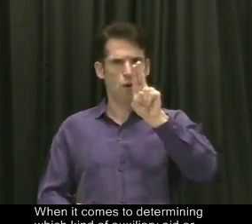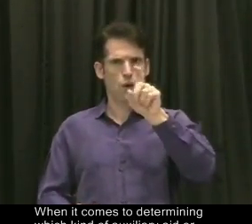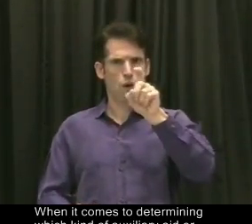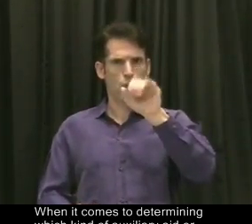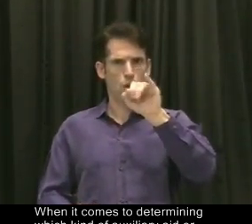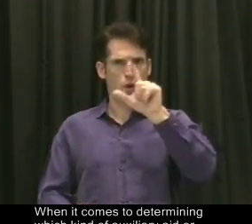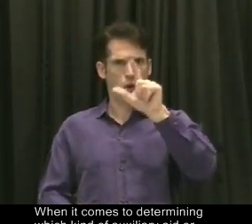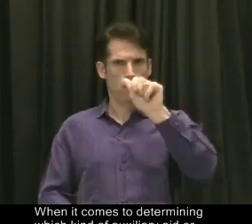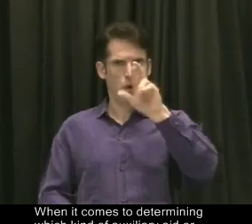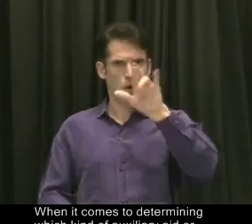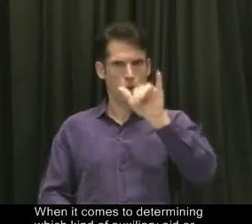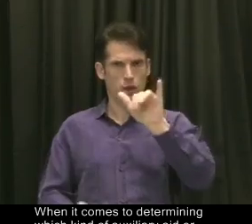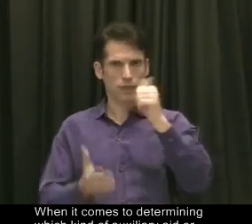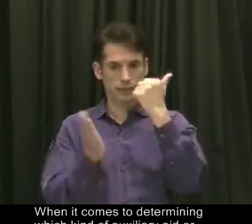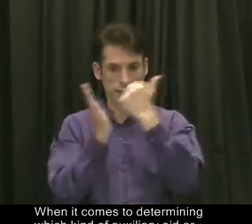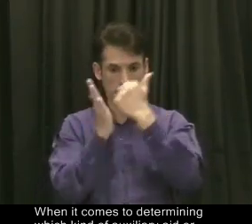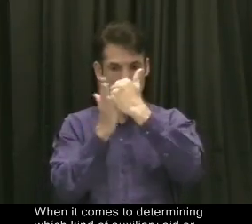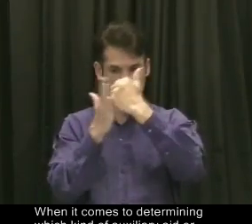services should be given to a student,